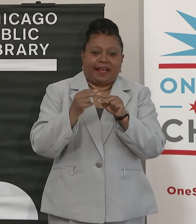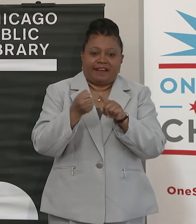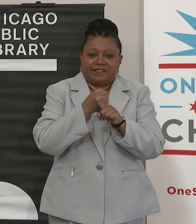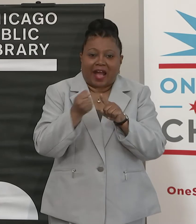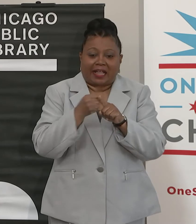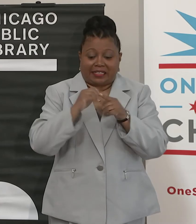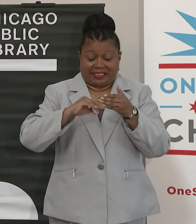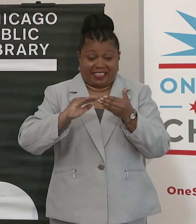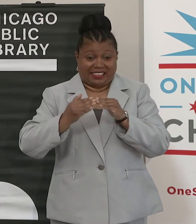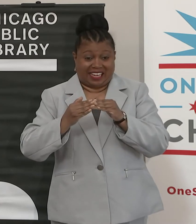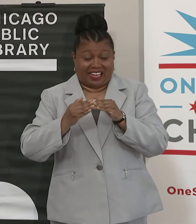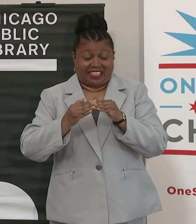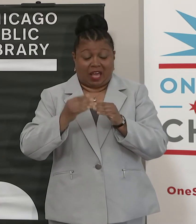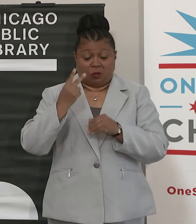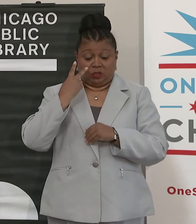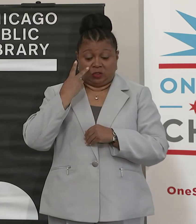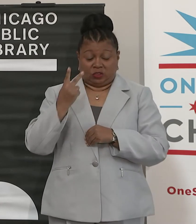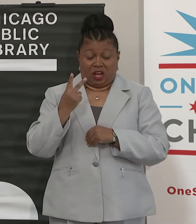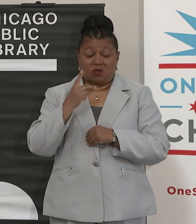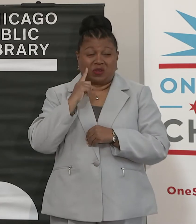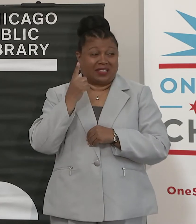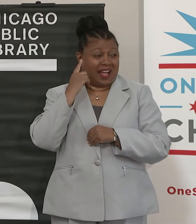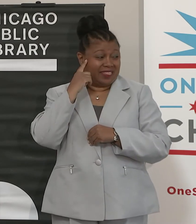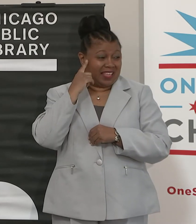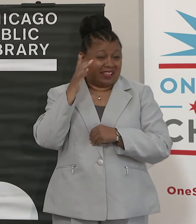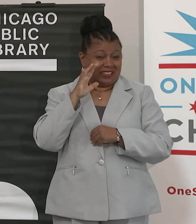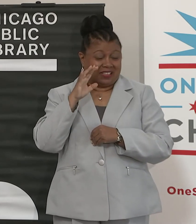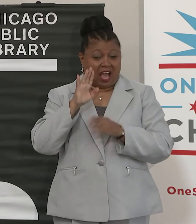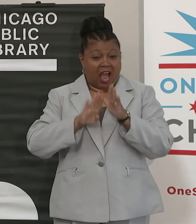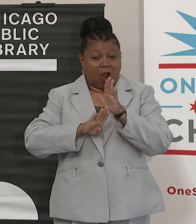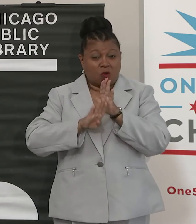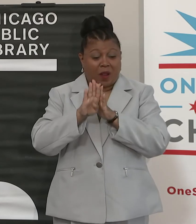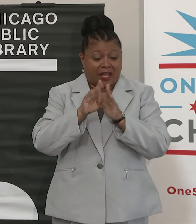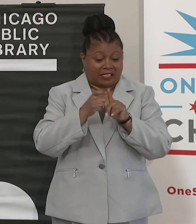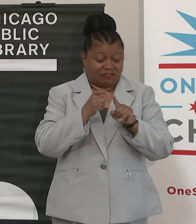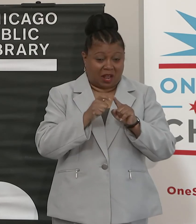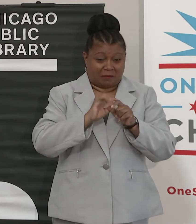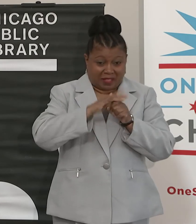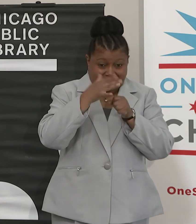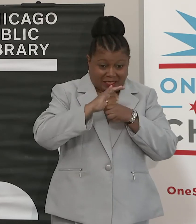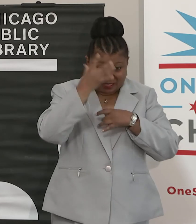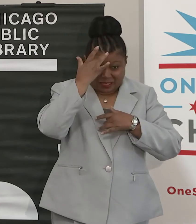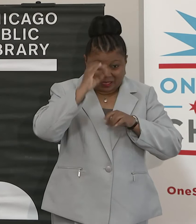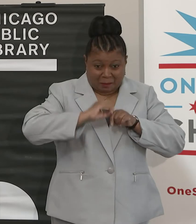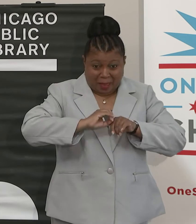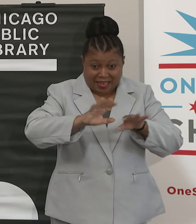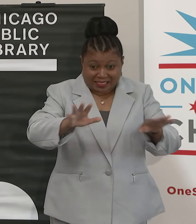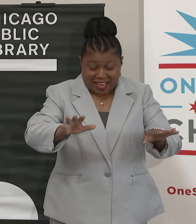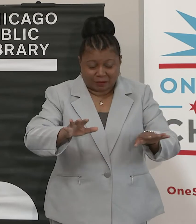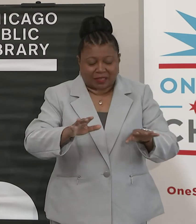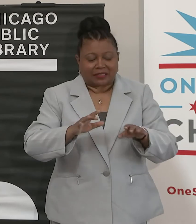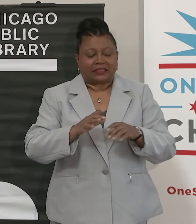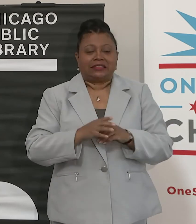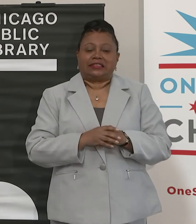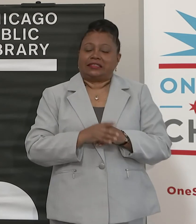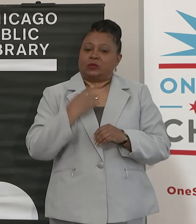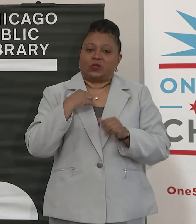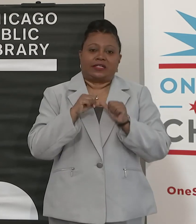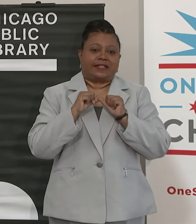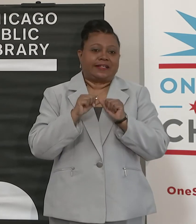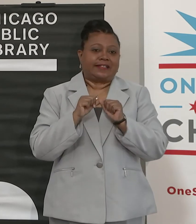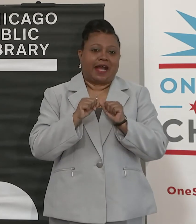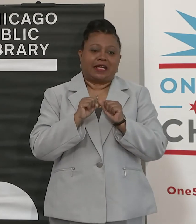in cities that we saw really, I think, arising from the pandemic. We are